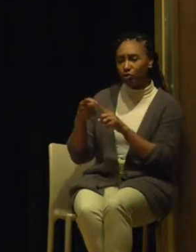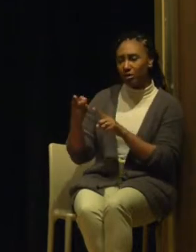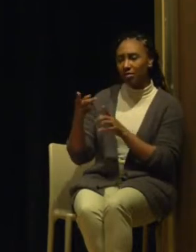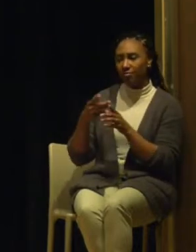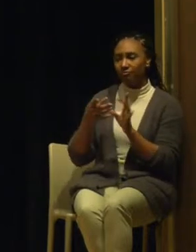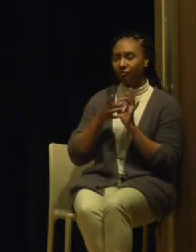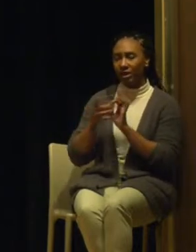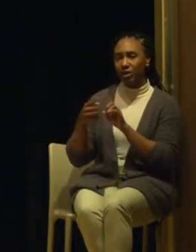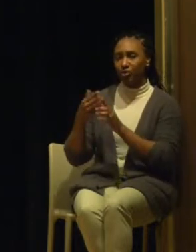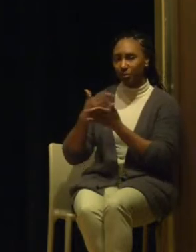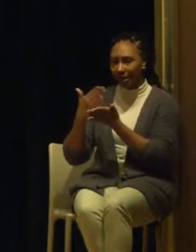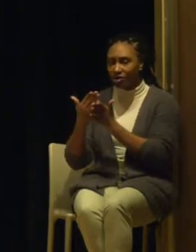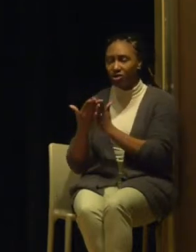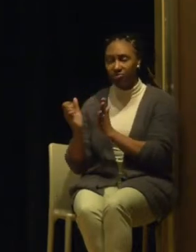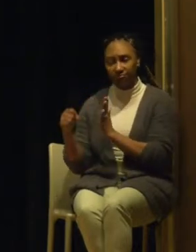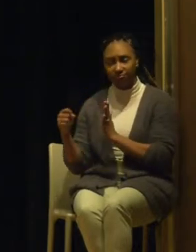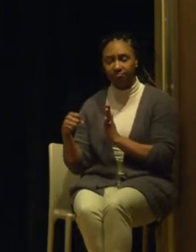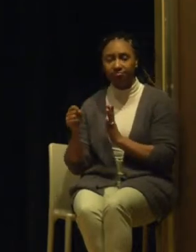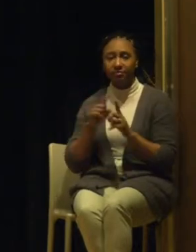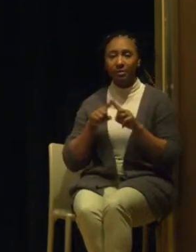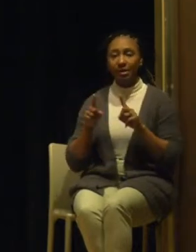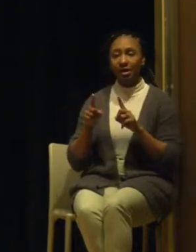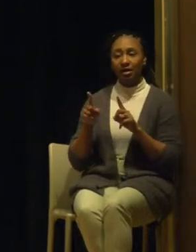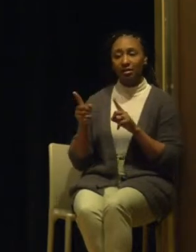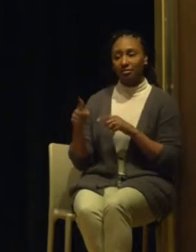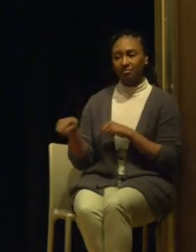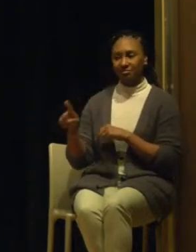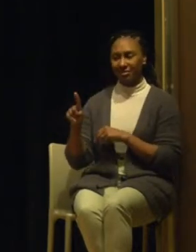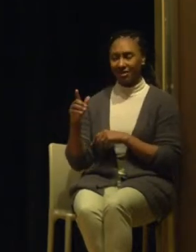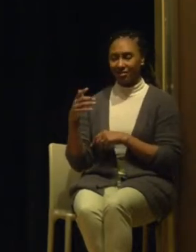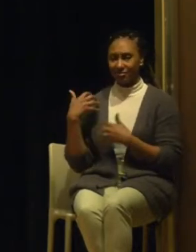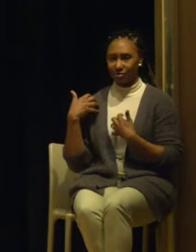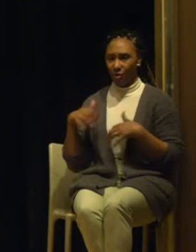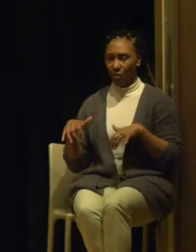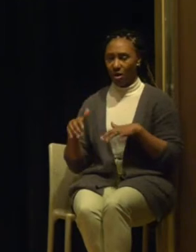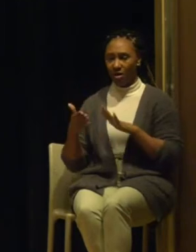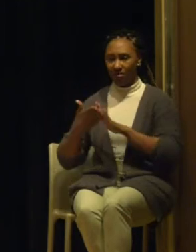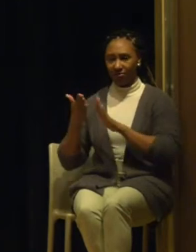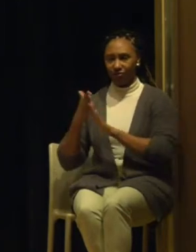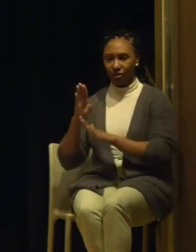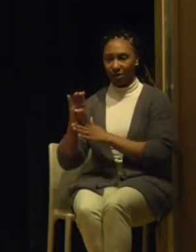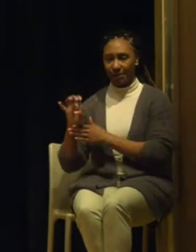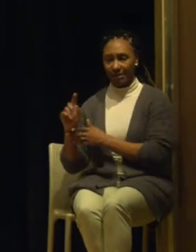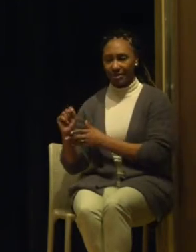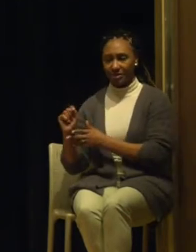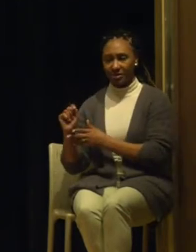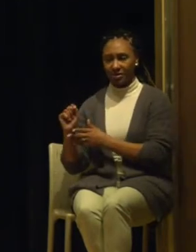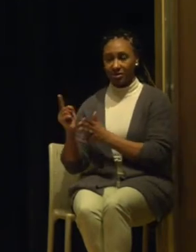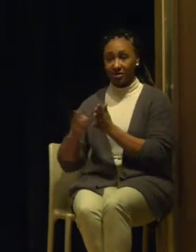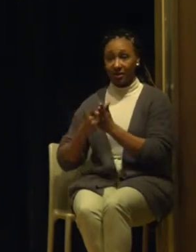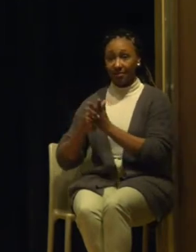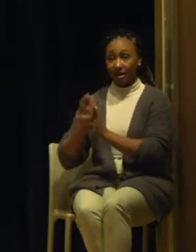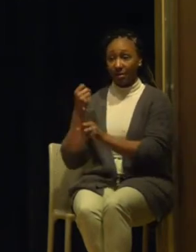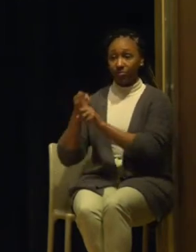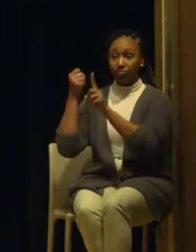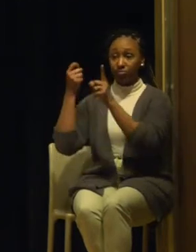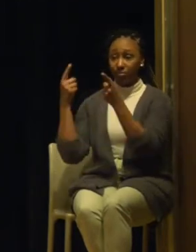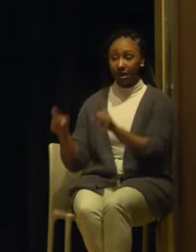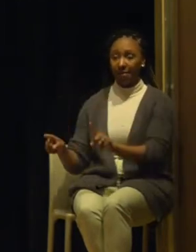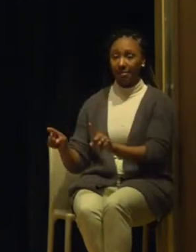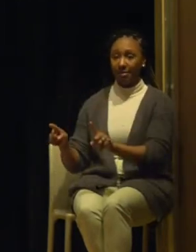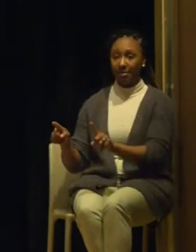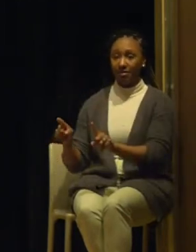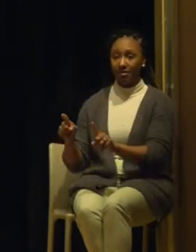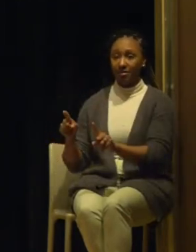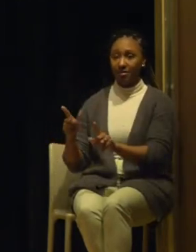know, they weren't, they didn't want to run BET. But whenever something bad happened, people were like, oh, that's the white people at Viacom. I was like,